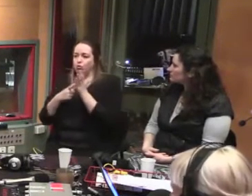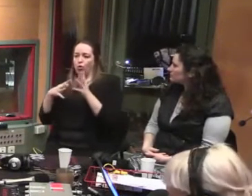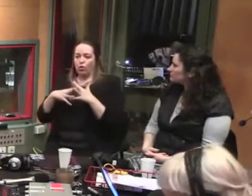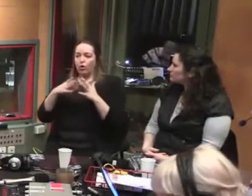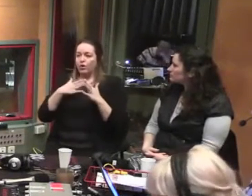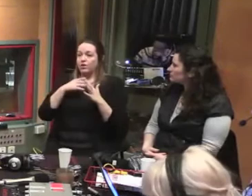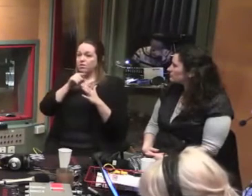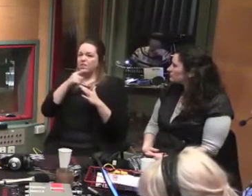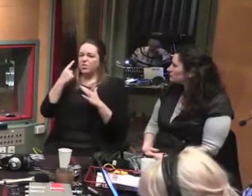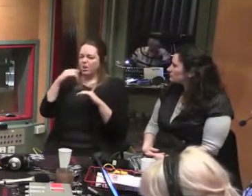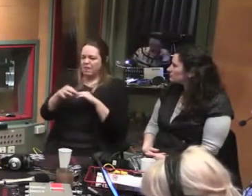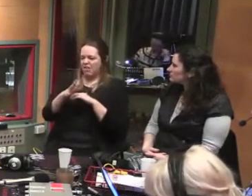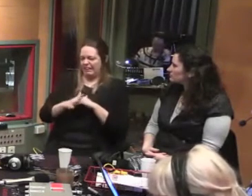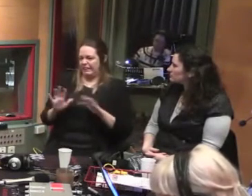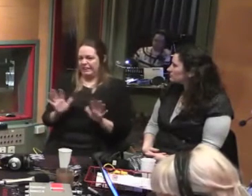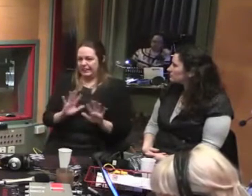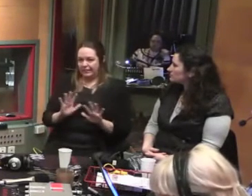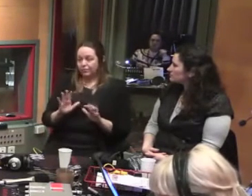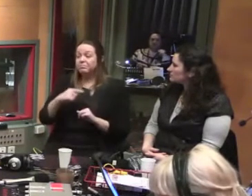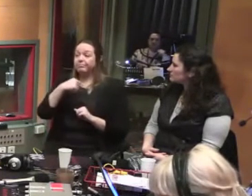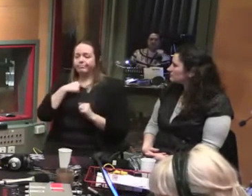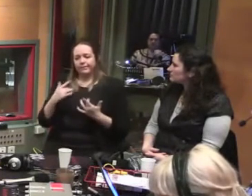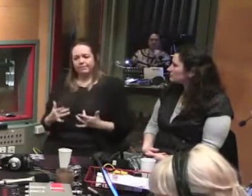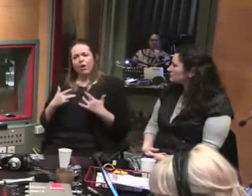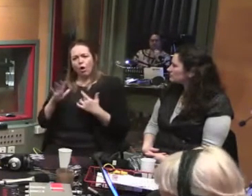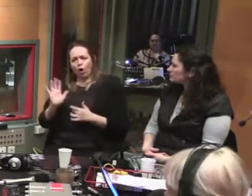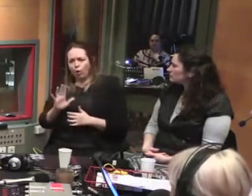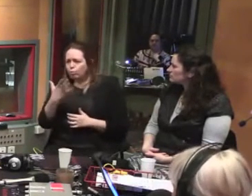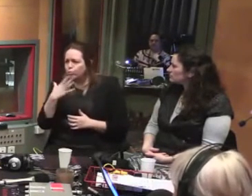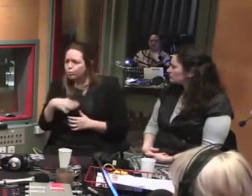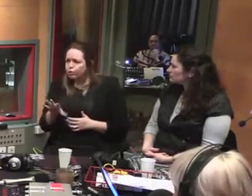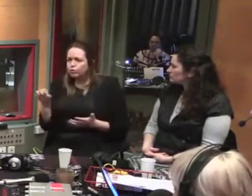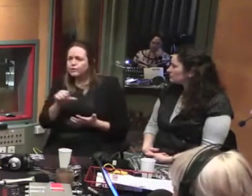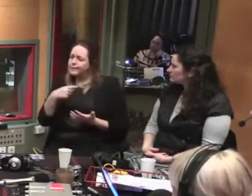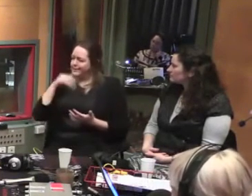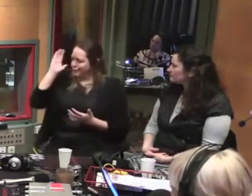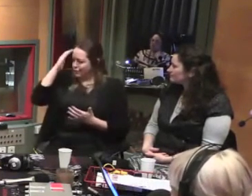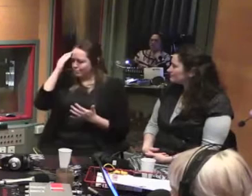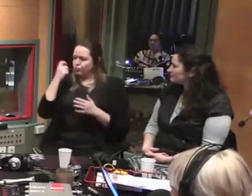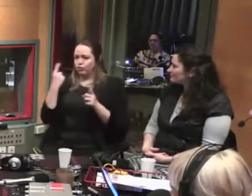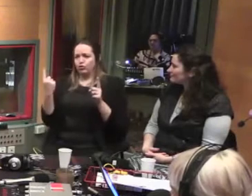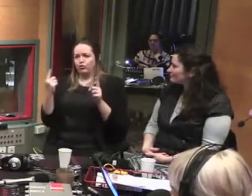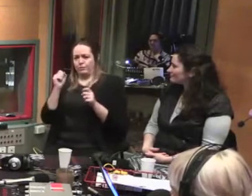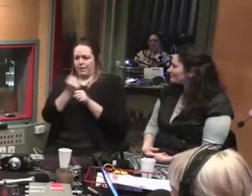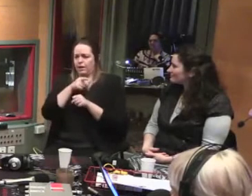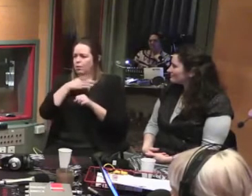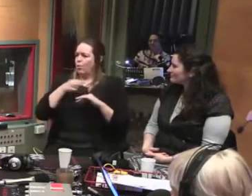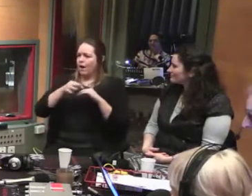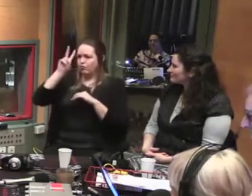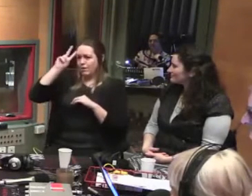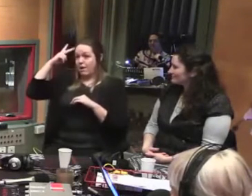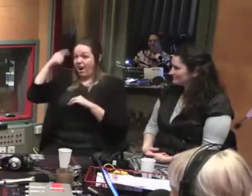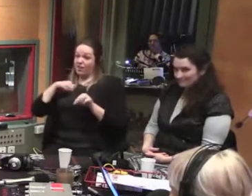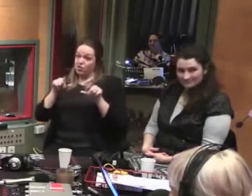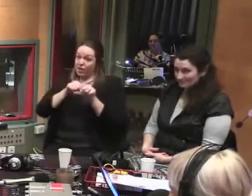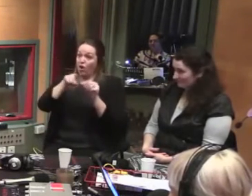was the way to go. And I felt that it was, and I was determined to change her mind and sort of chased around the world to...